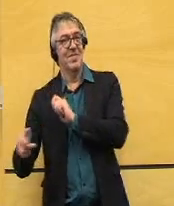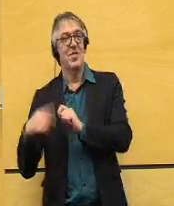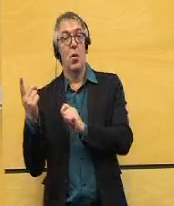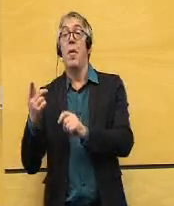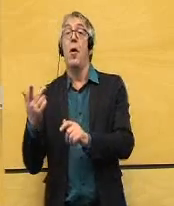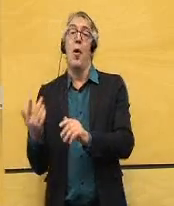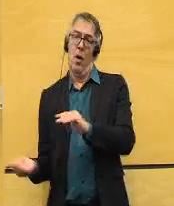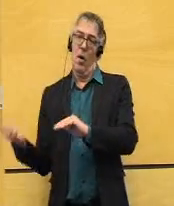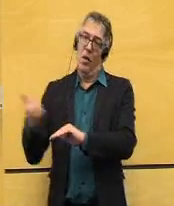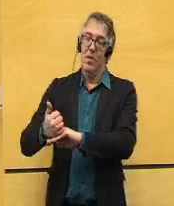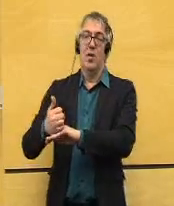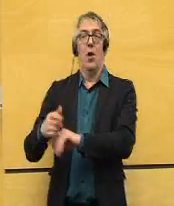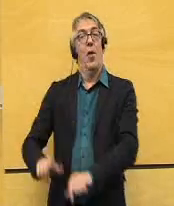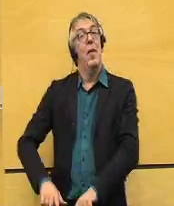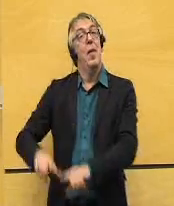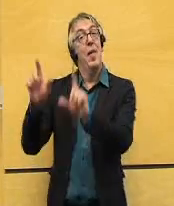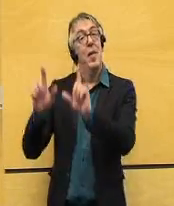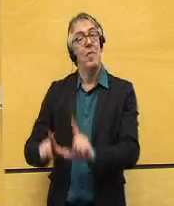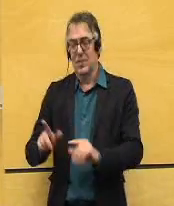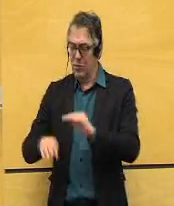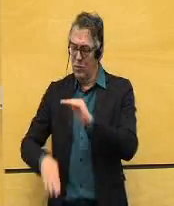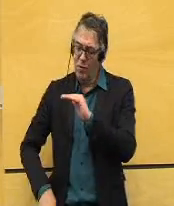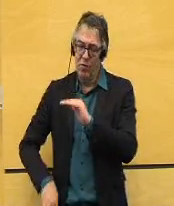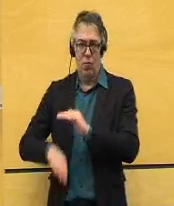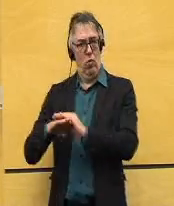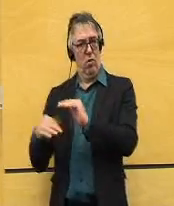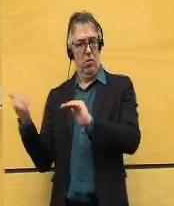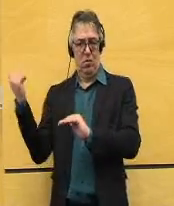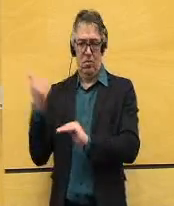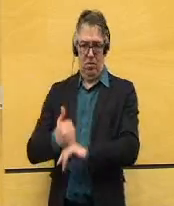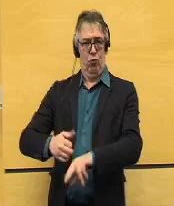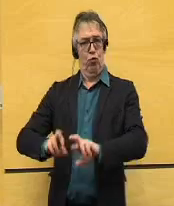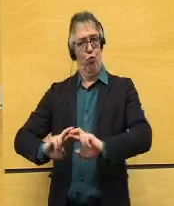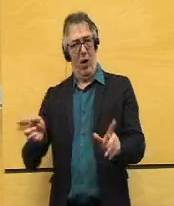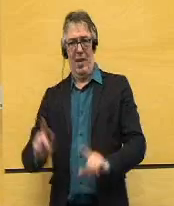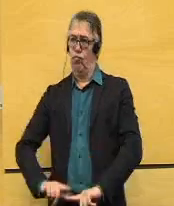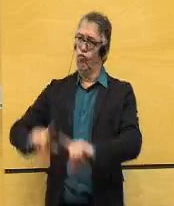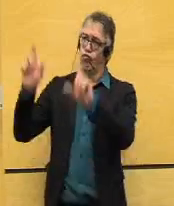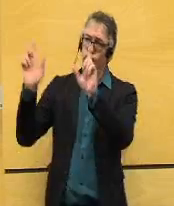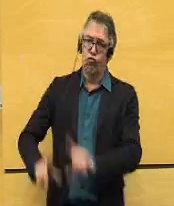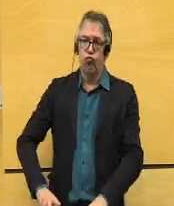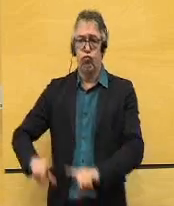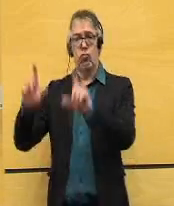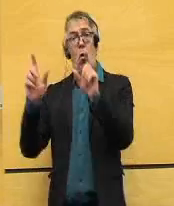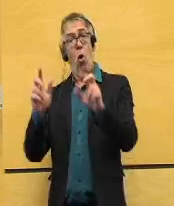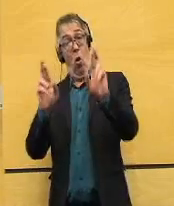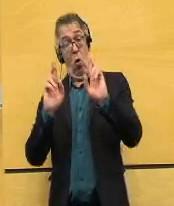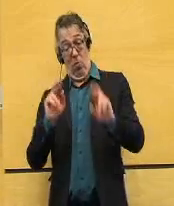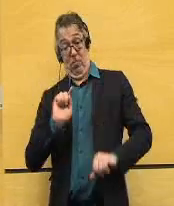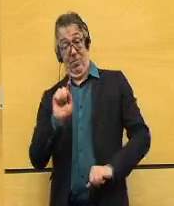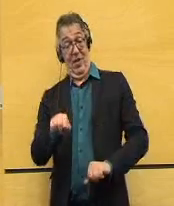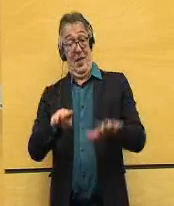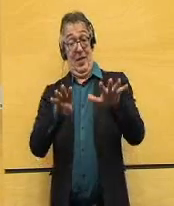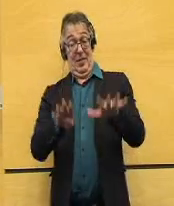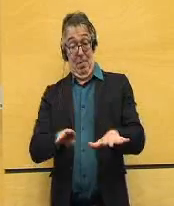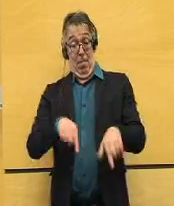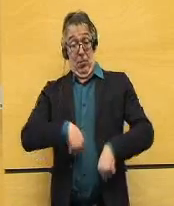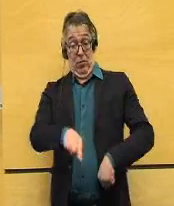needed accessible facilities are fully installed, hopefully by this year. Thank you.